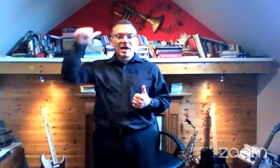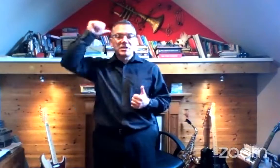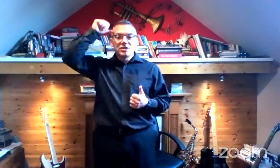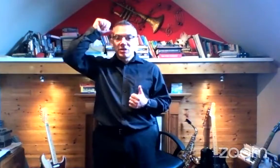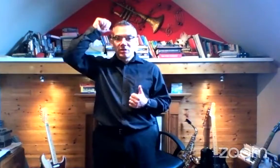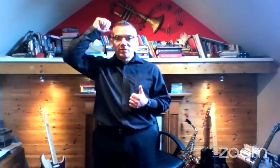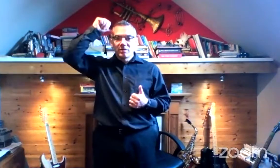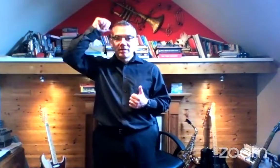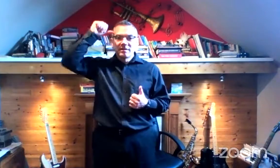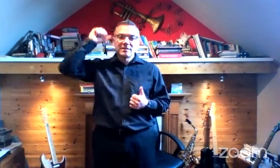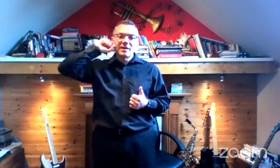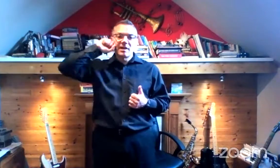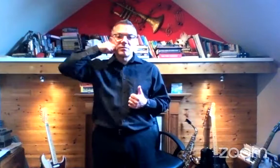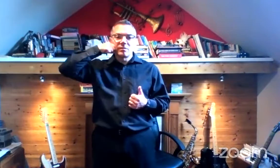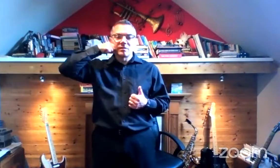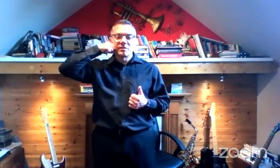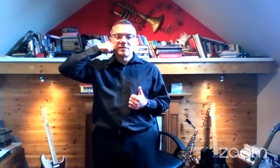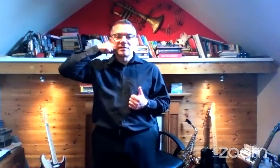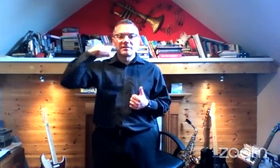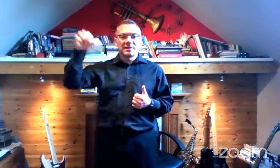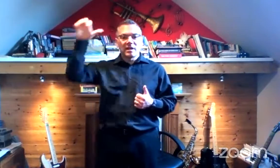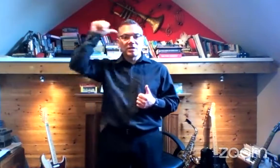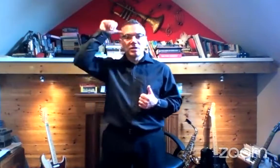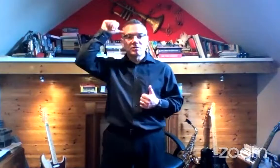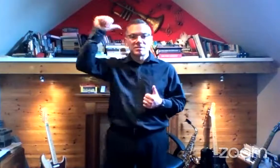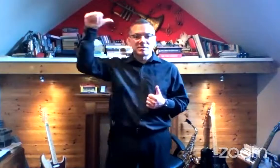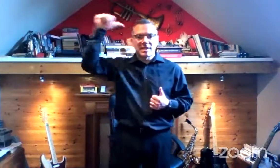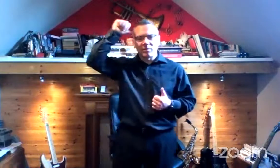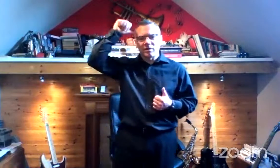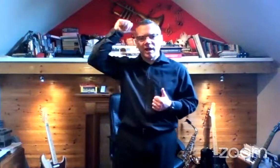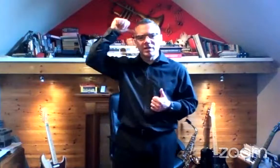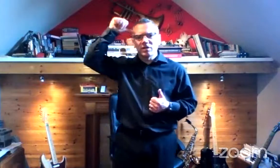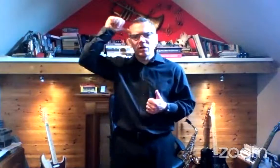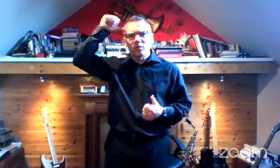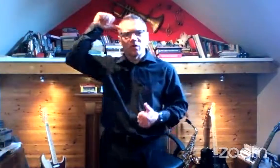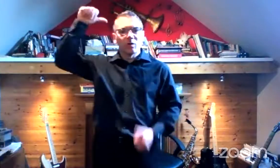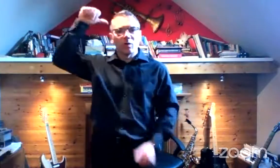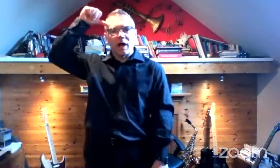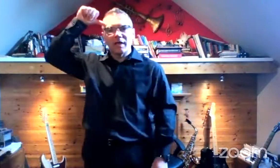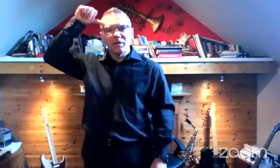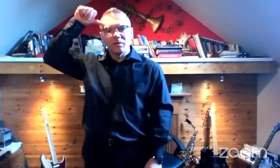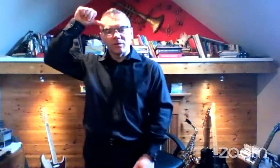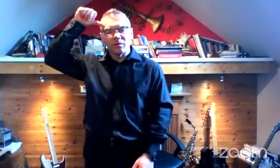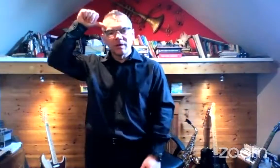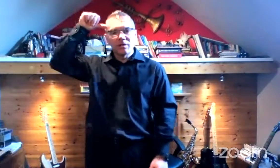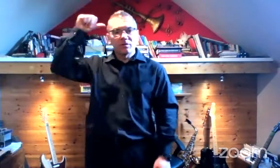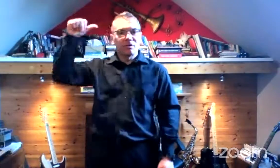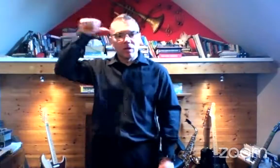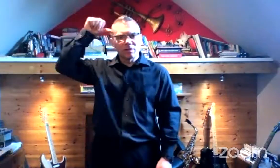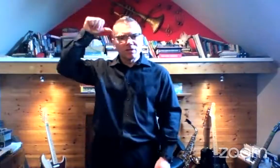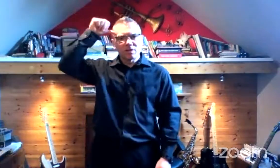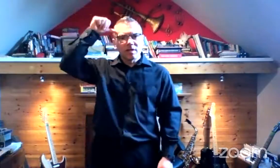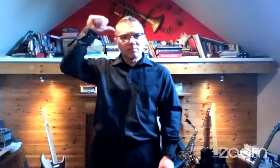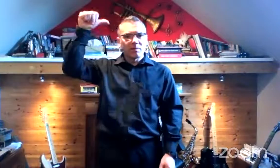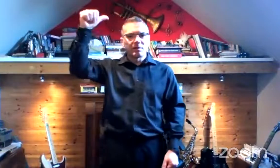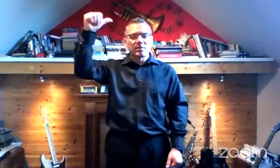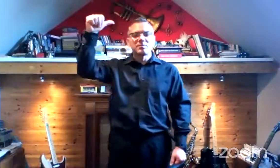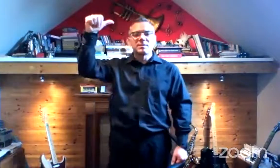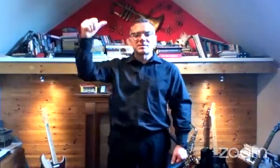I knew that I would. Right? I knew. So it's that one. I knew or no. I know. Your knowledge. But your thumb this